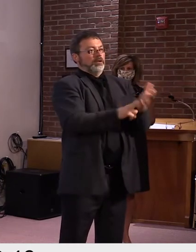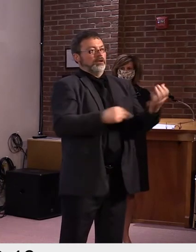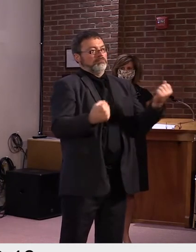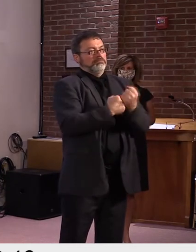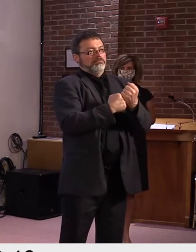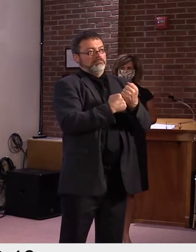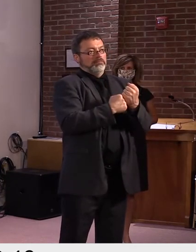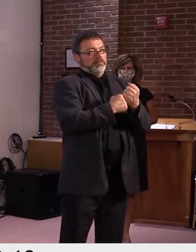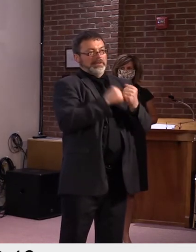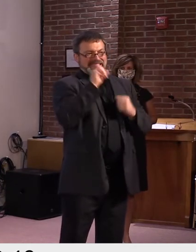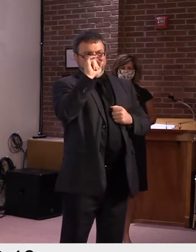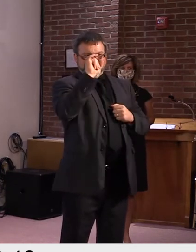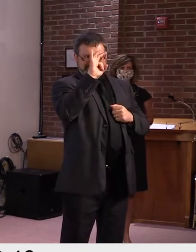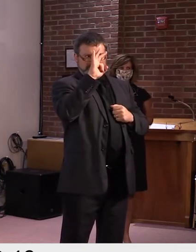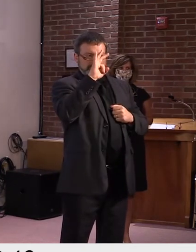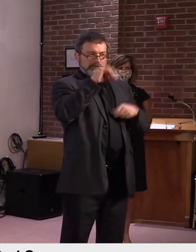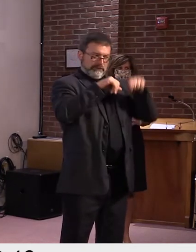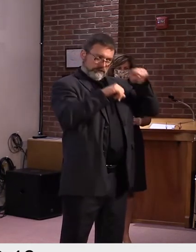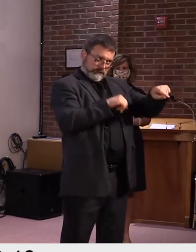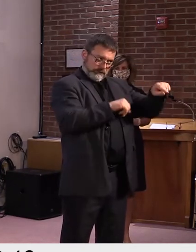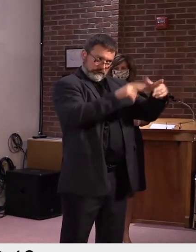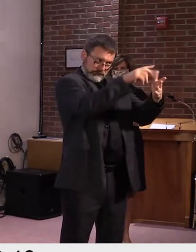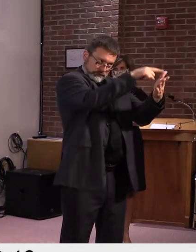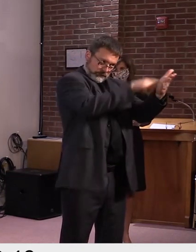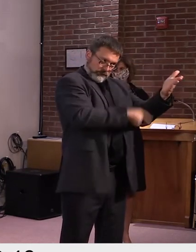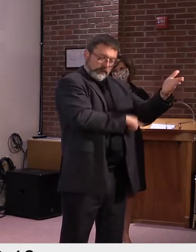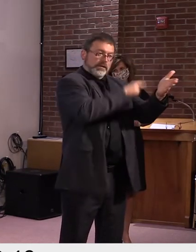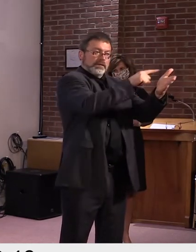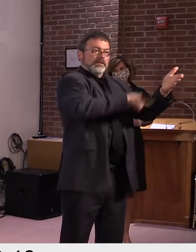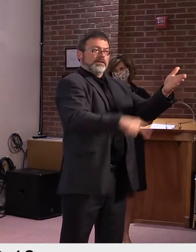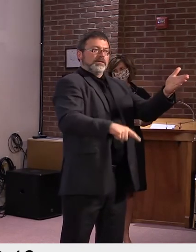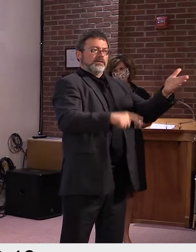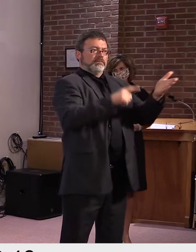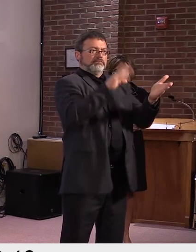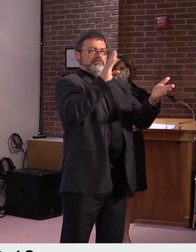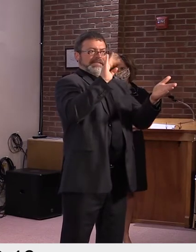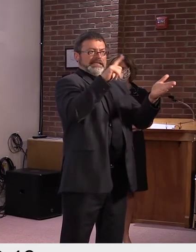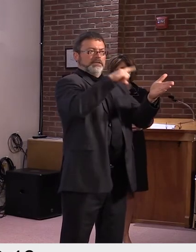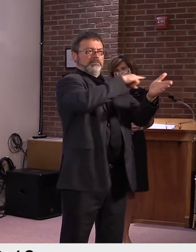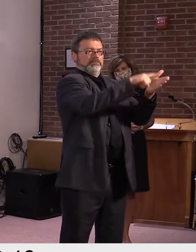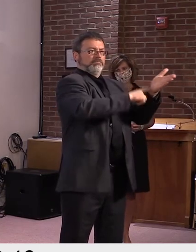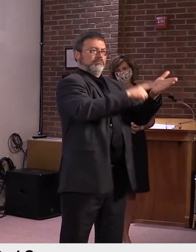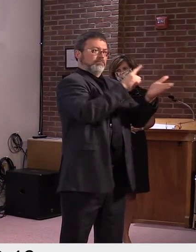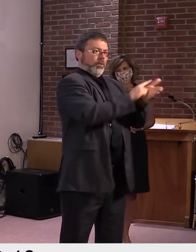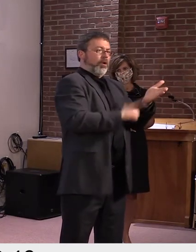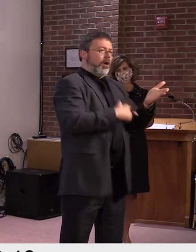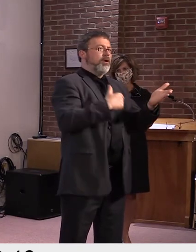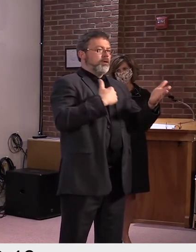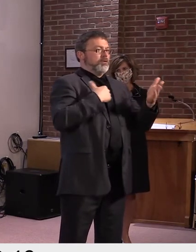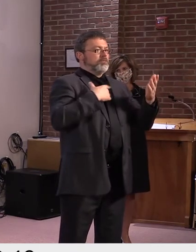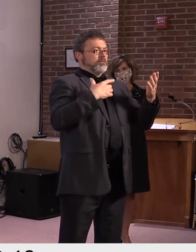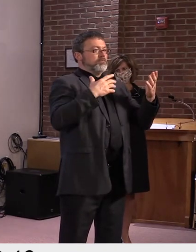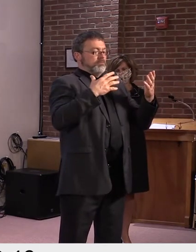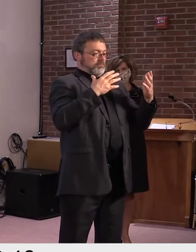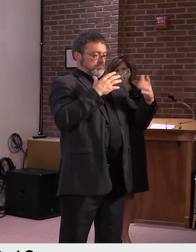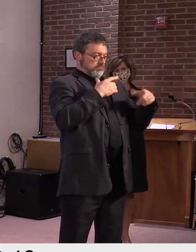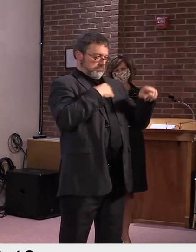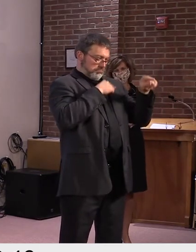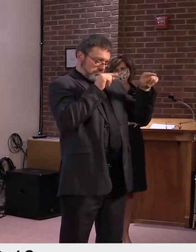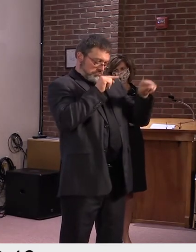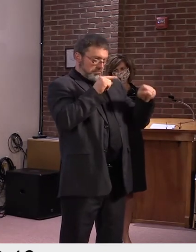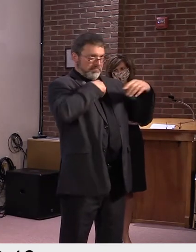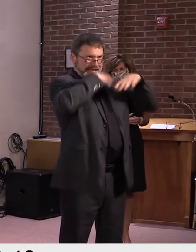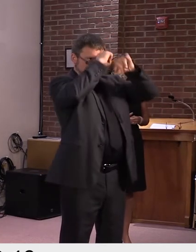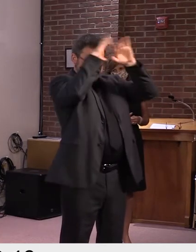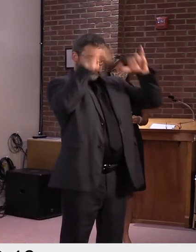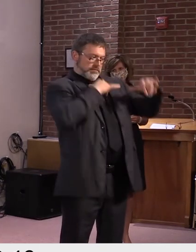I may have differences of opinion as to why that is, but again, I made the pledge to let it go